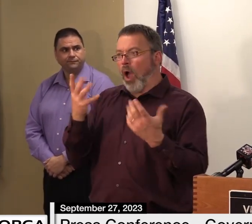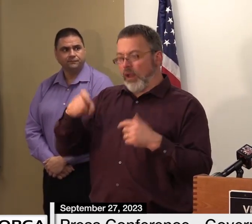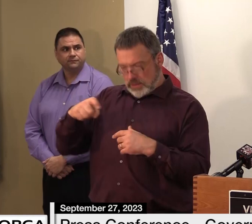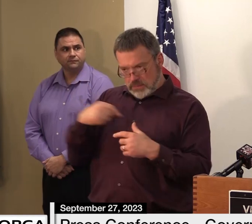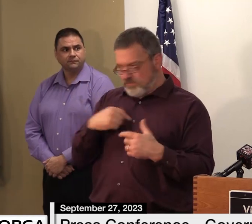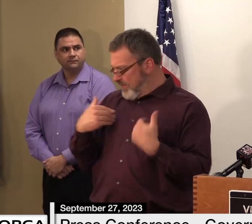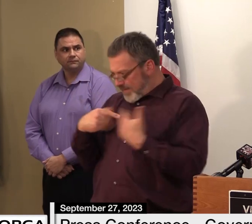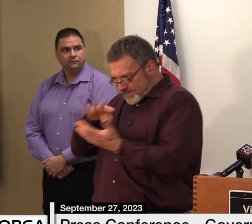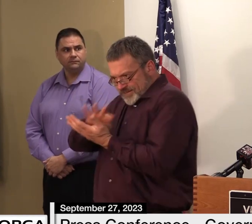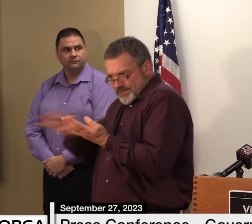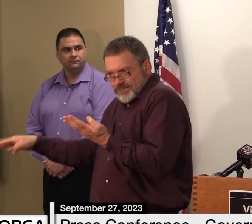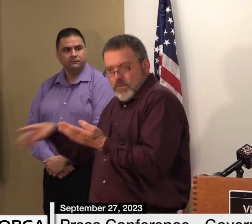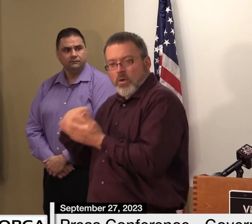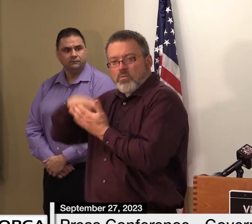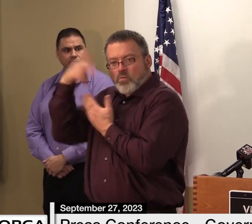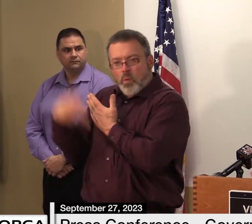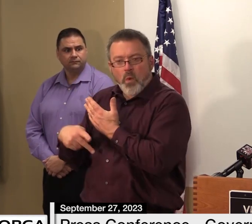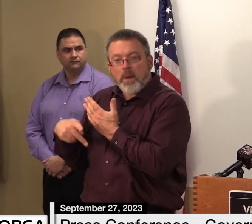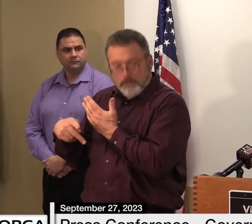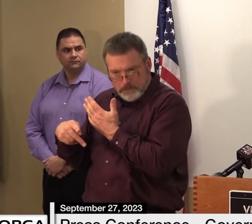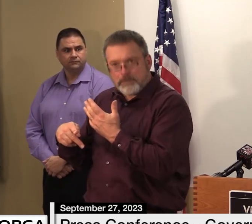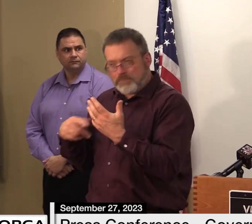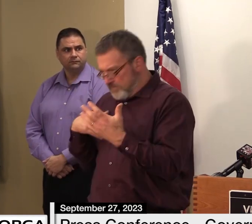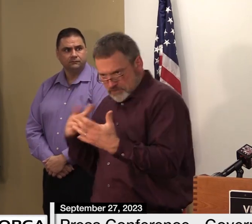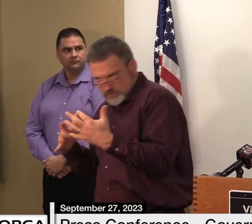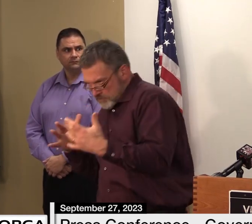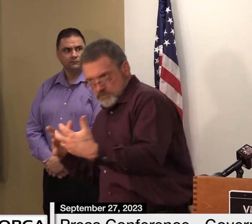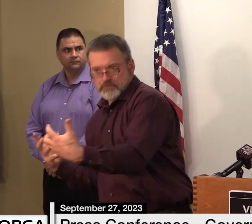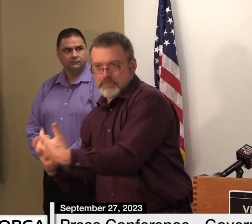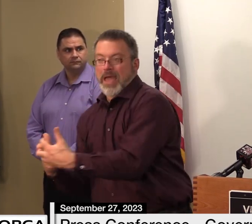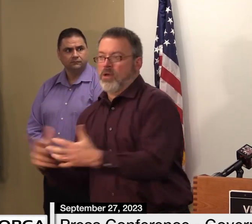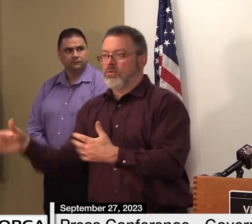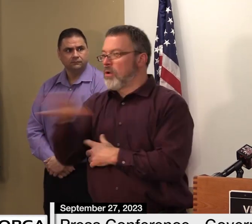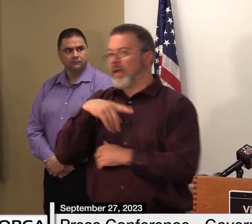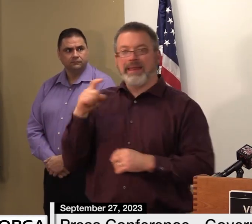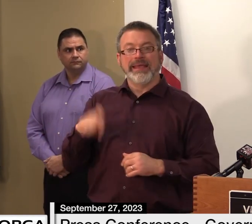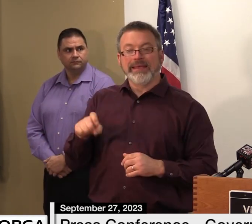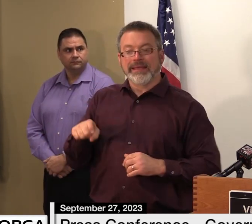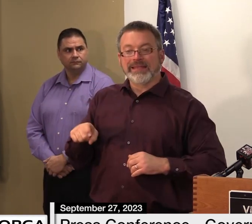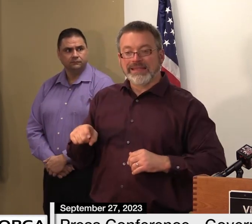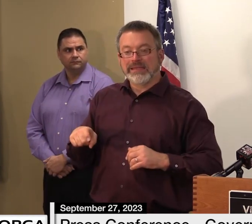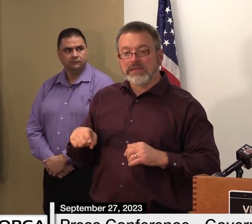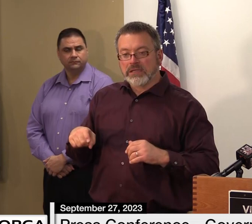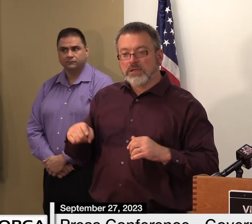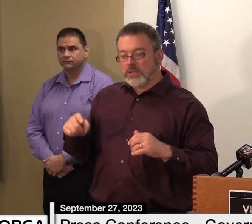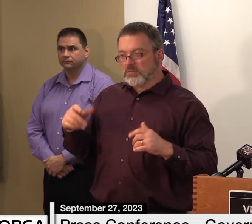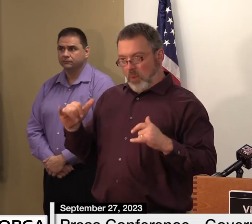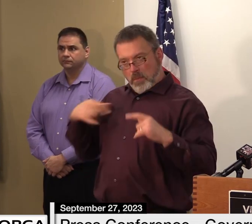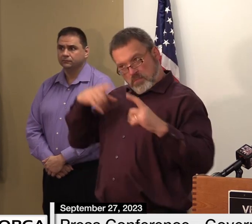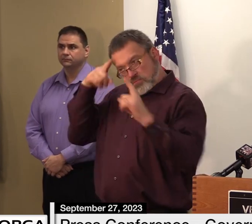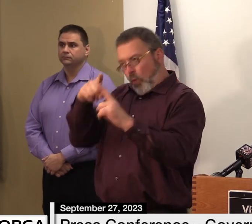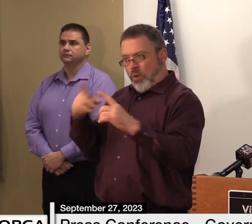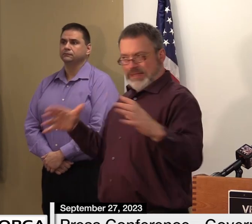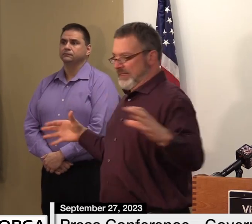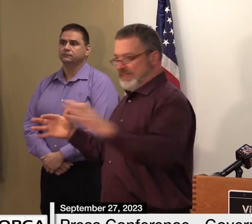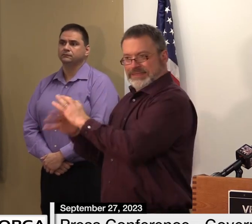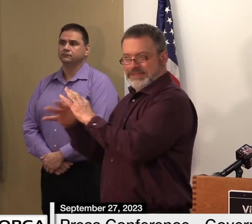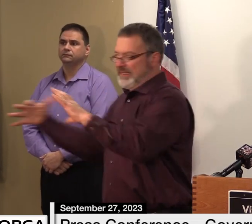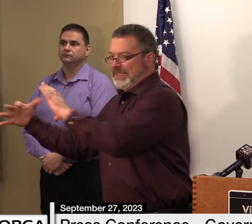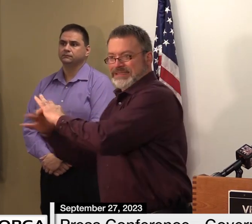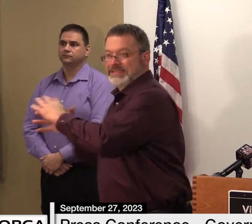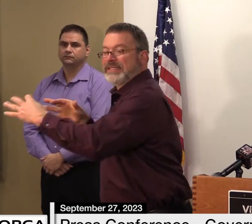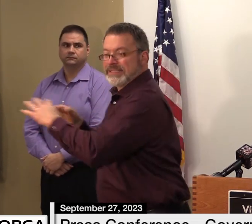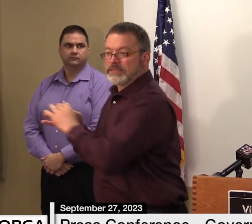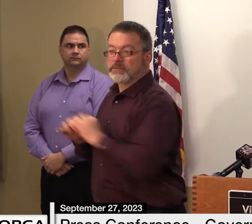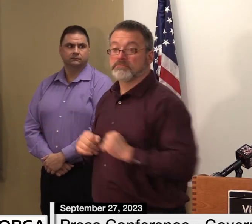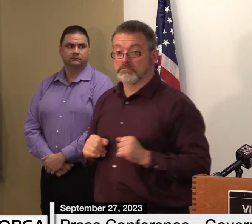way we can do, anything we can do to bridge that gap is what we're, that's our mission. Are you worried at all about the response